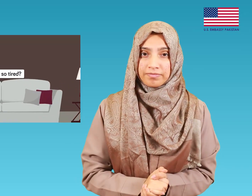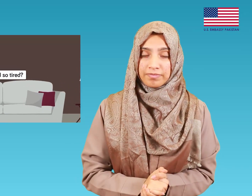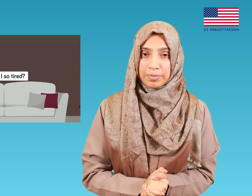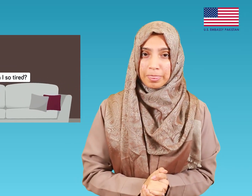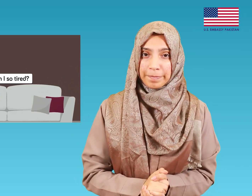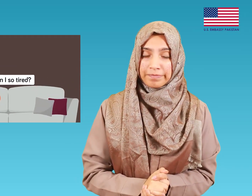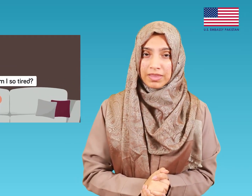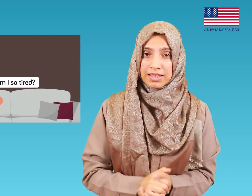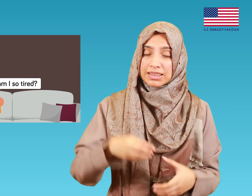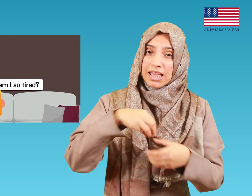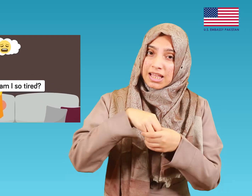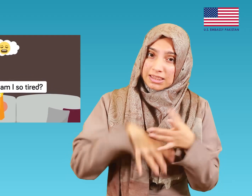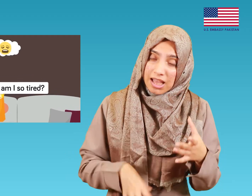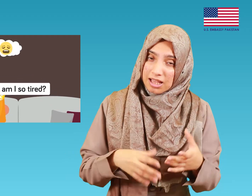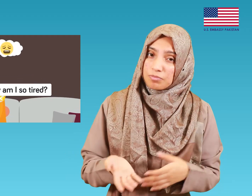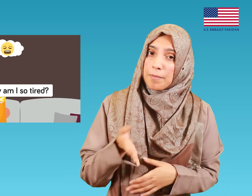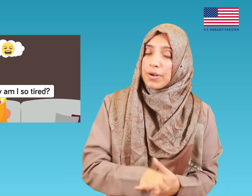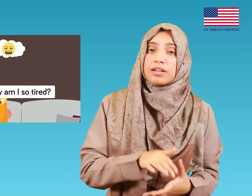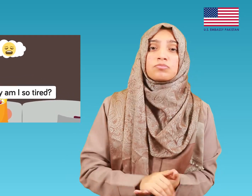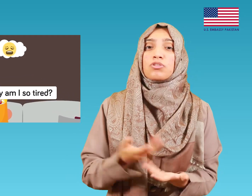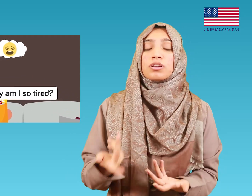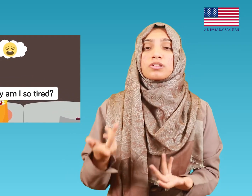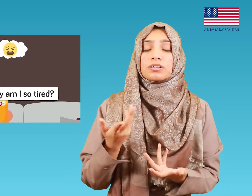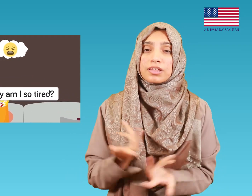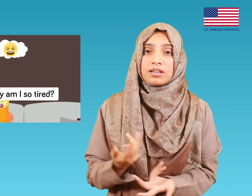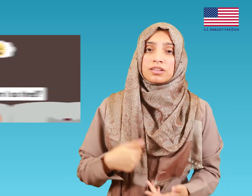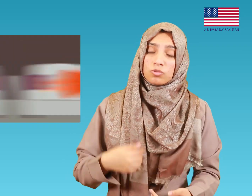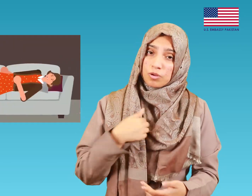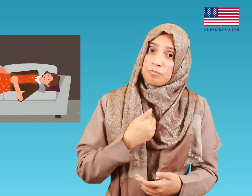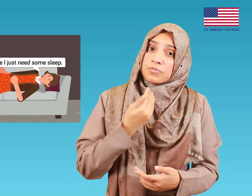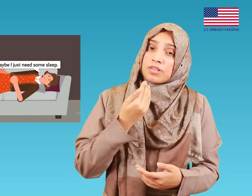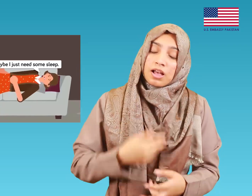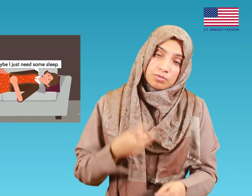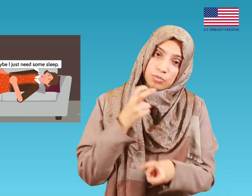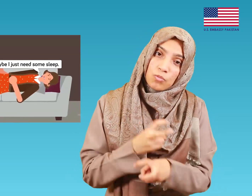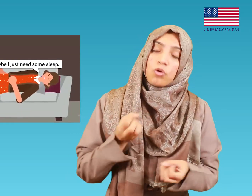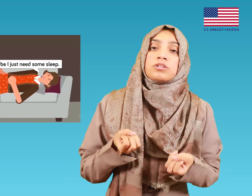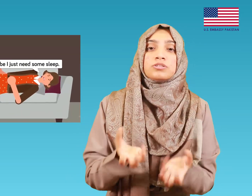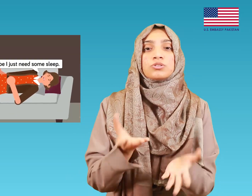The resulting scar tissue can lead to long-term breathing problems.